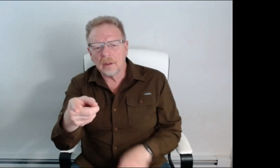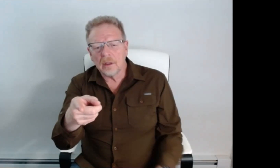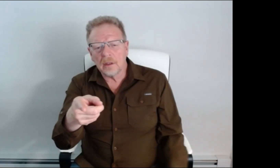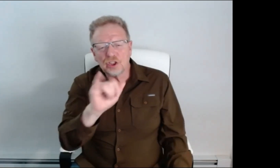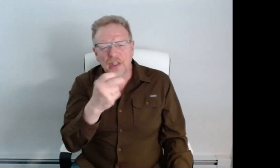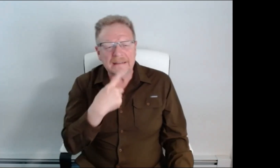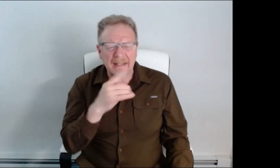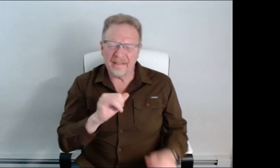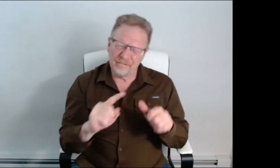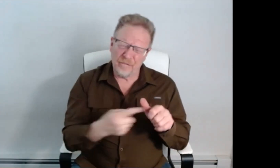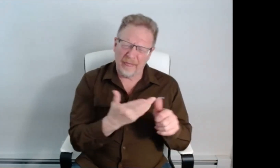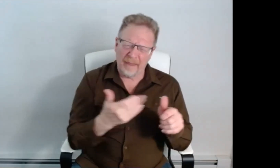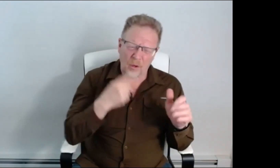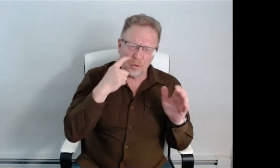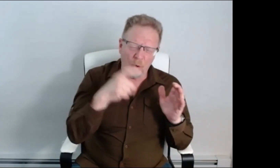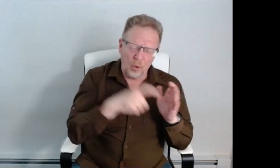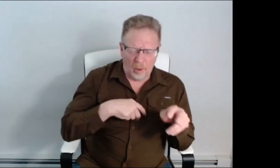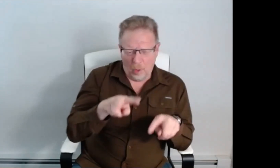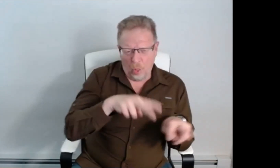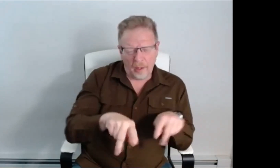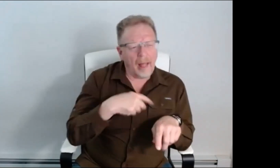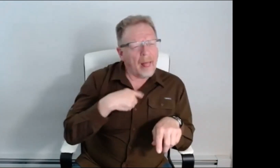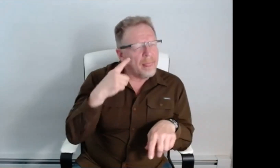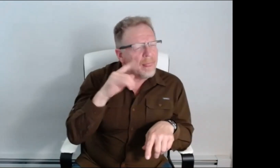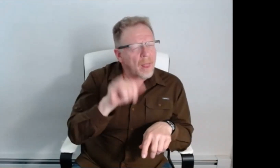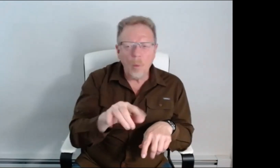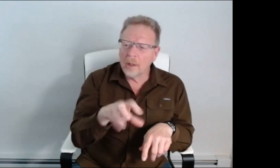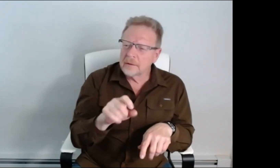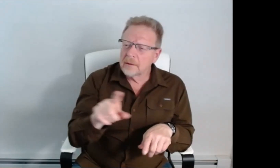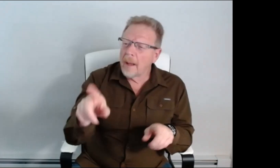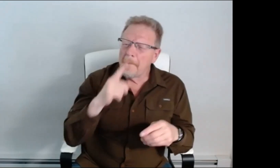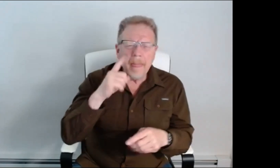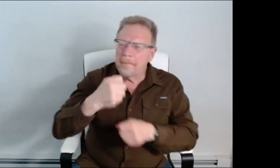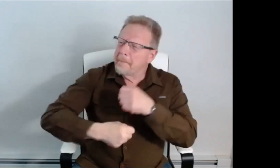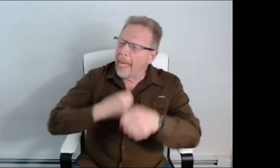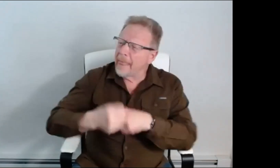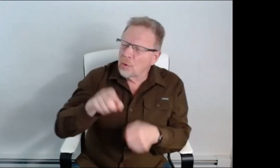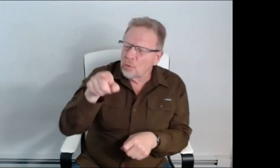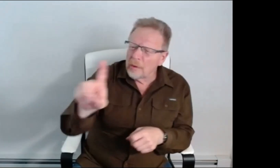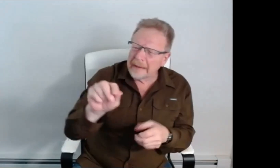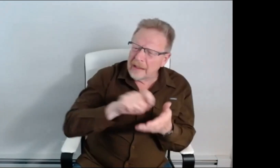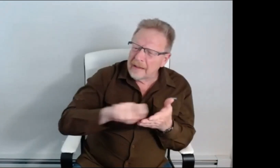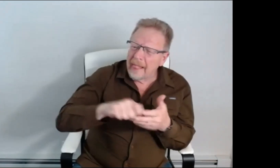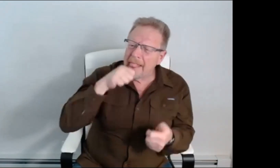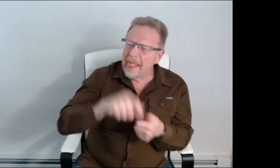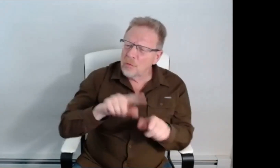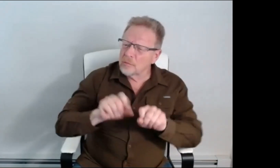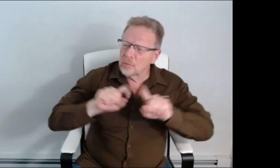first, I think it was it Bethany that did the letters to the employers?